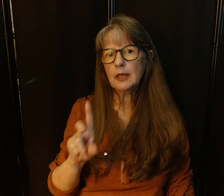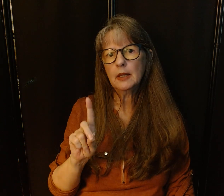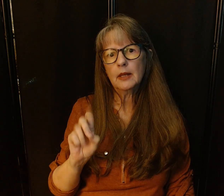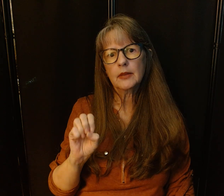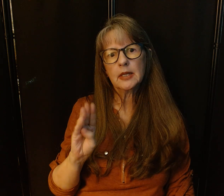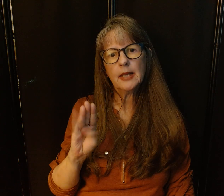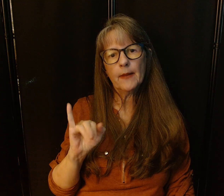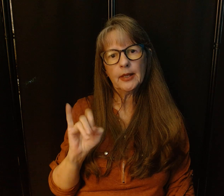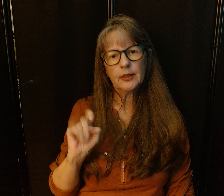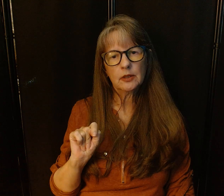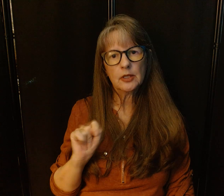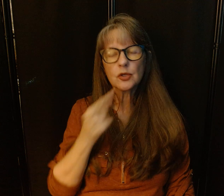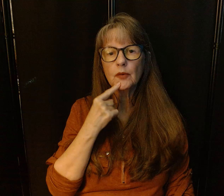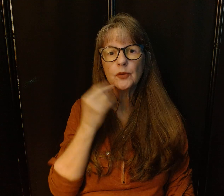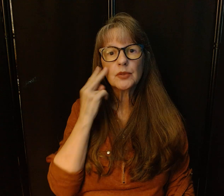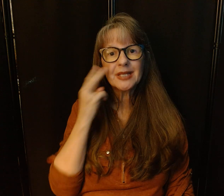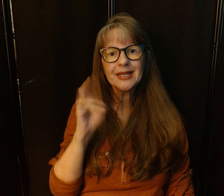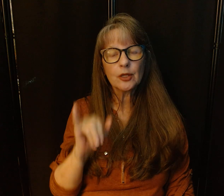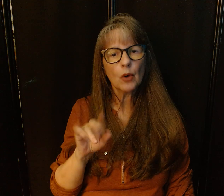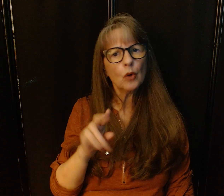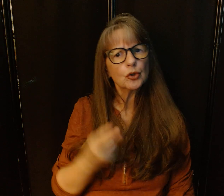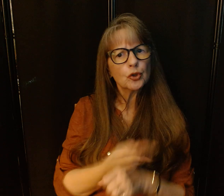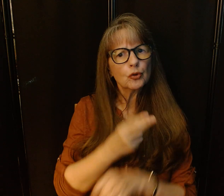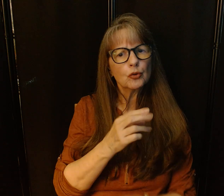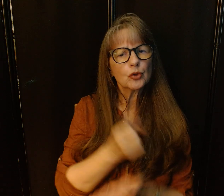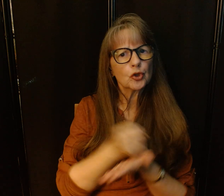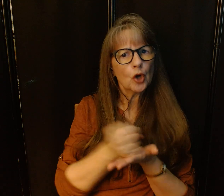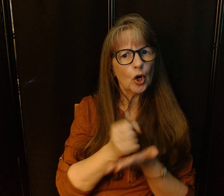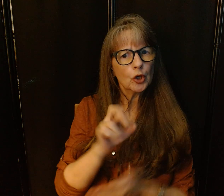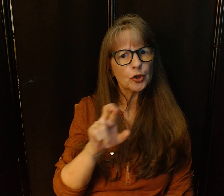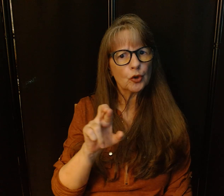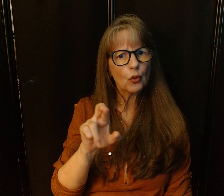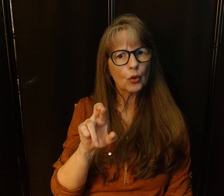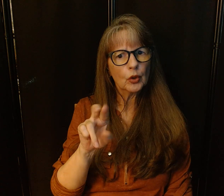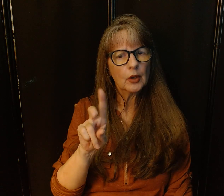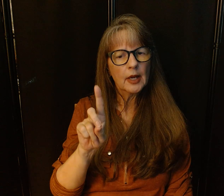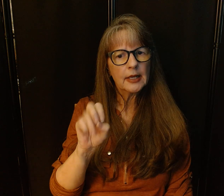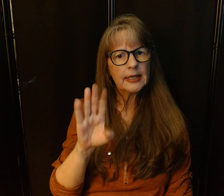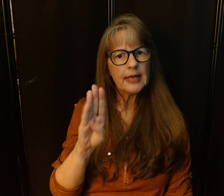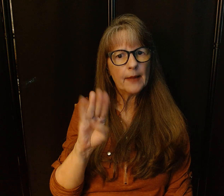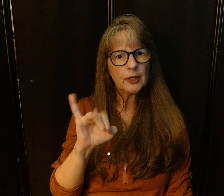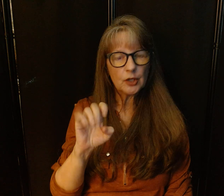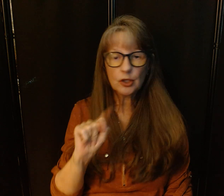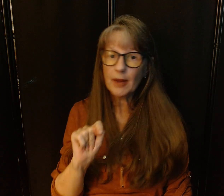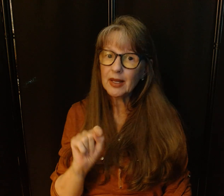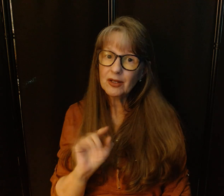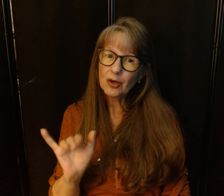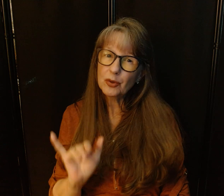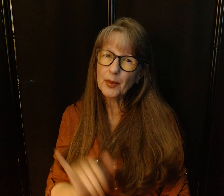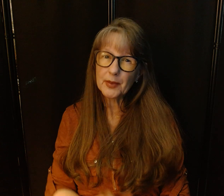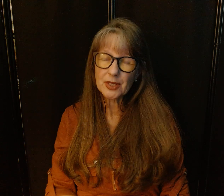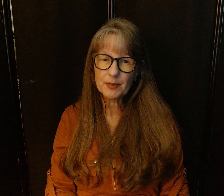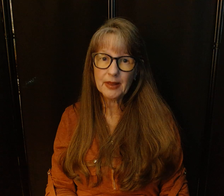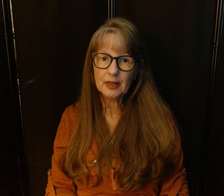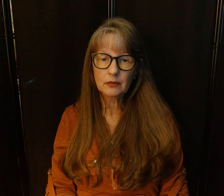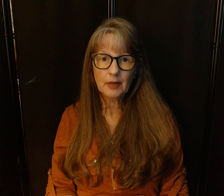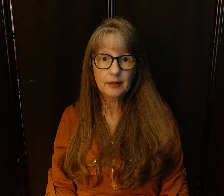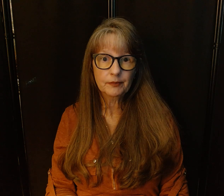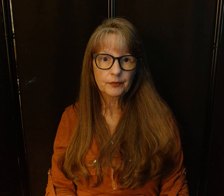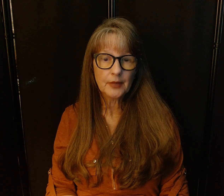the debit. And so if you see that, you go, oh, did you use charge or debit? And you might, you know, you want me to spell it, right? Is that